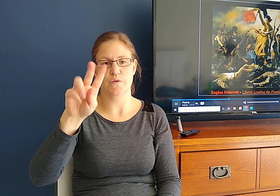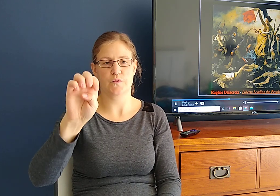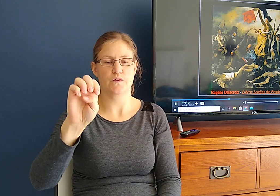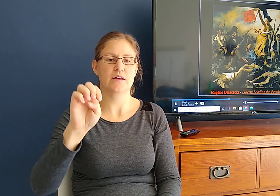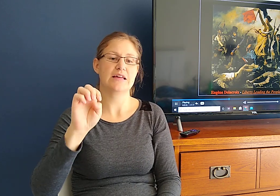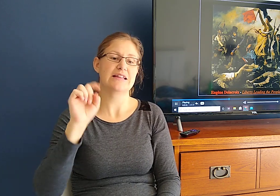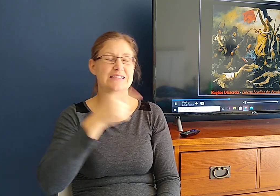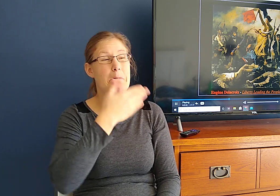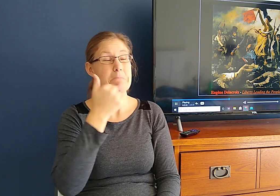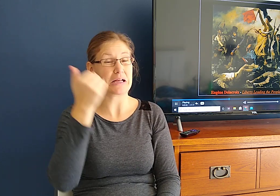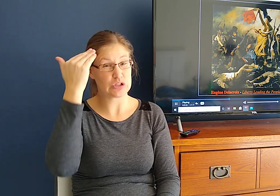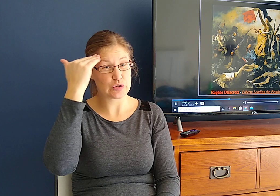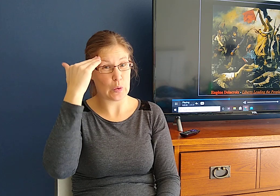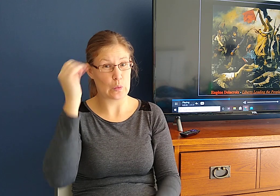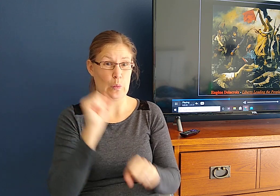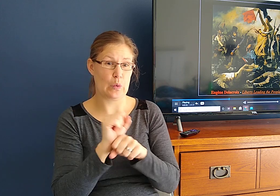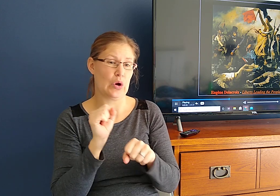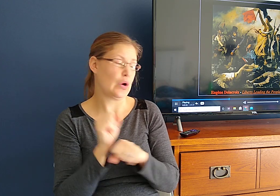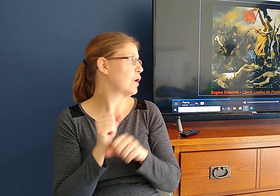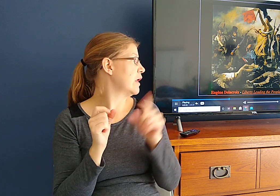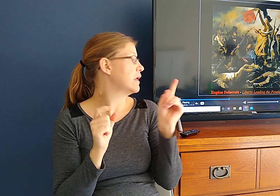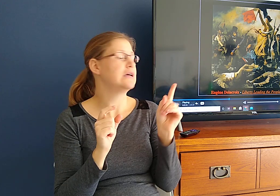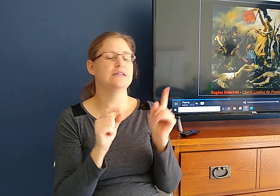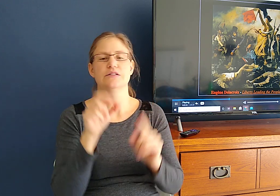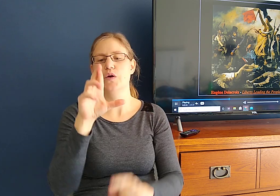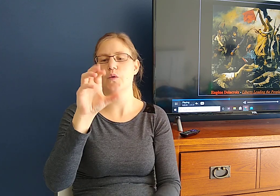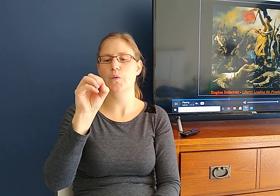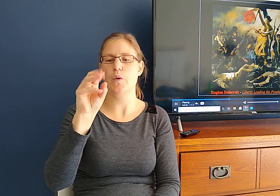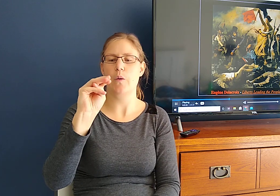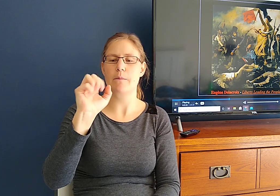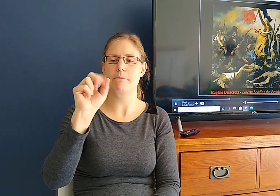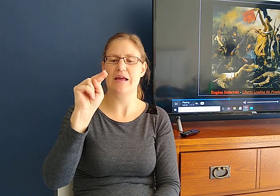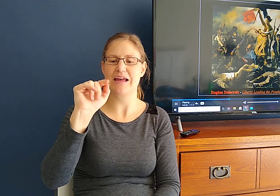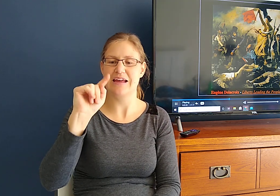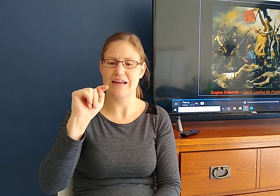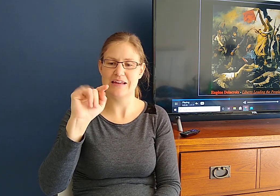known work. It is a romantic image of the spirit of liberty.